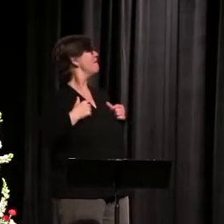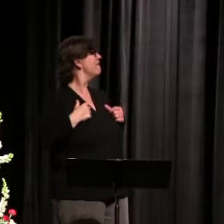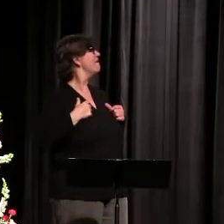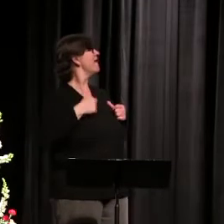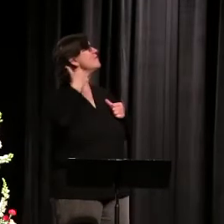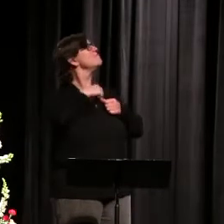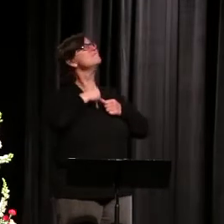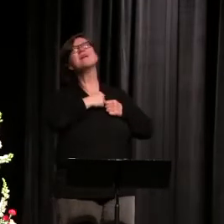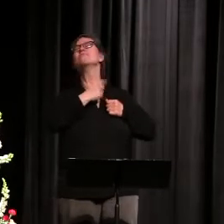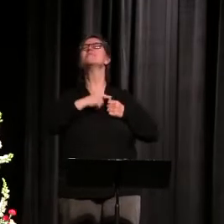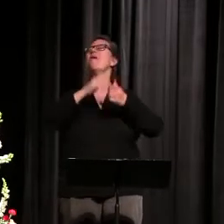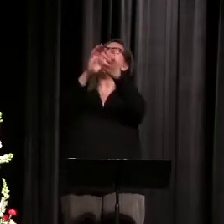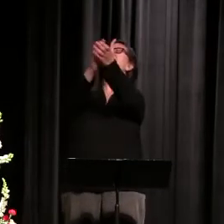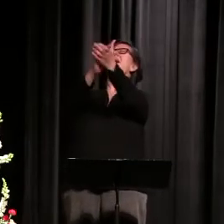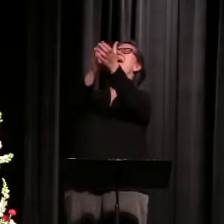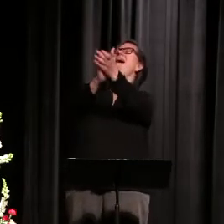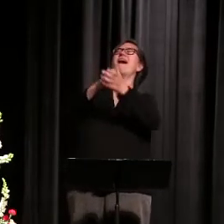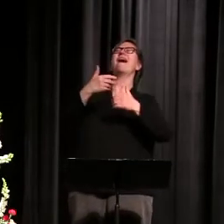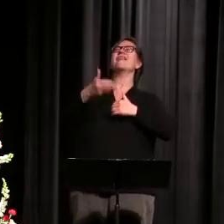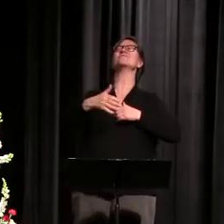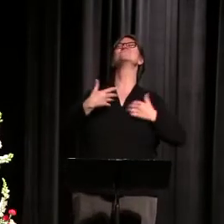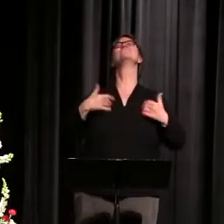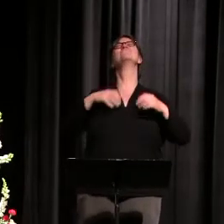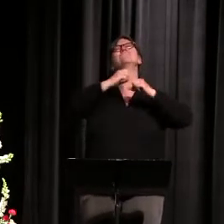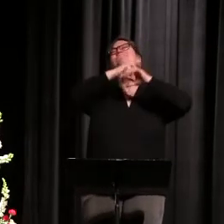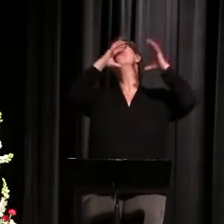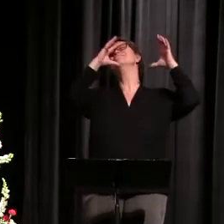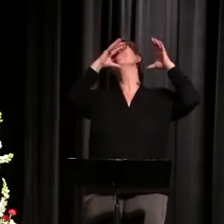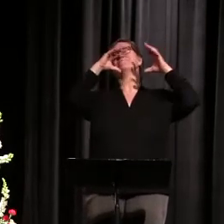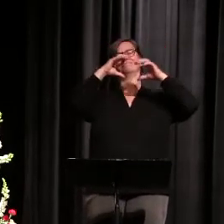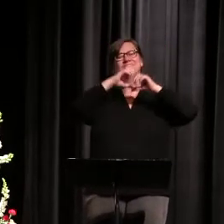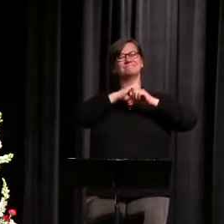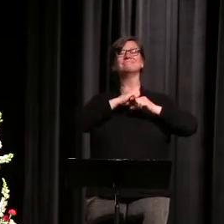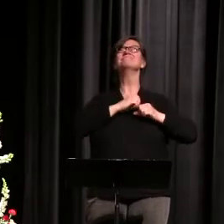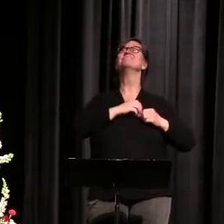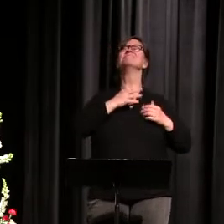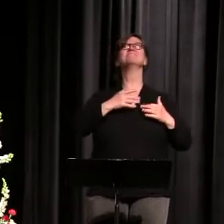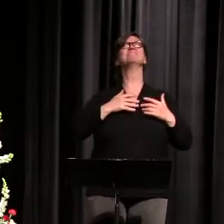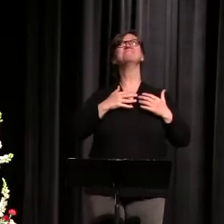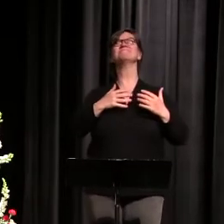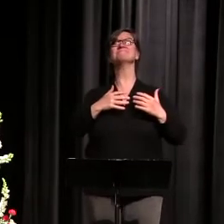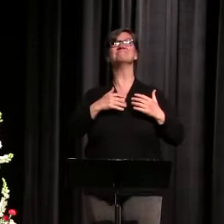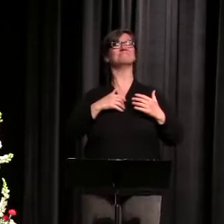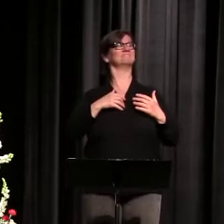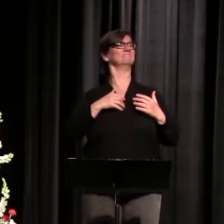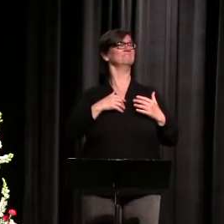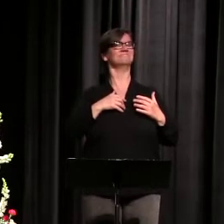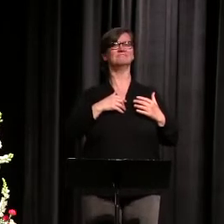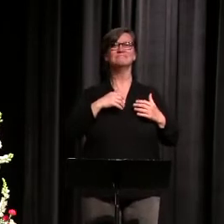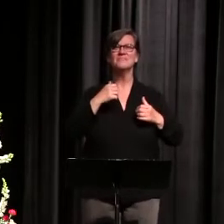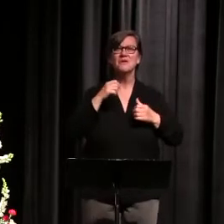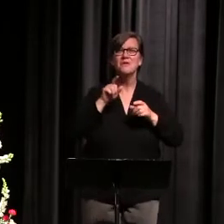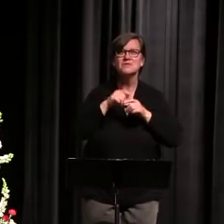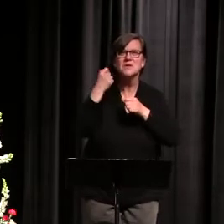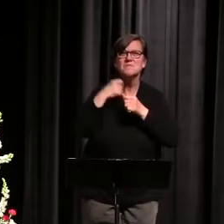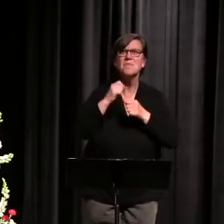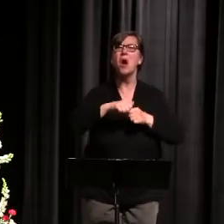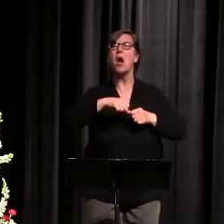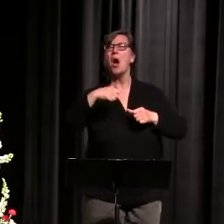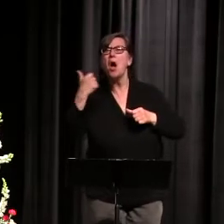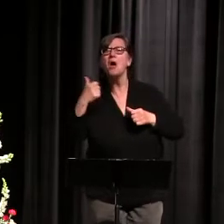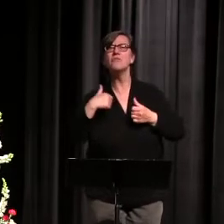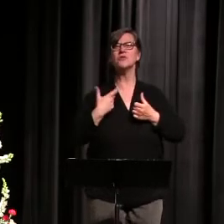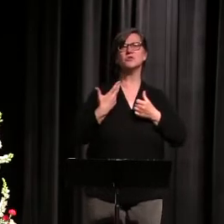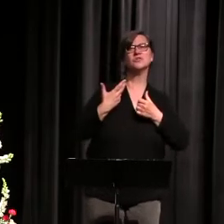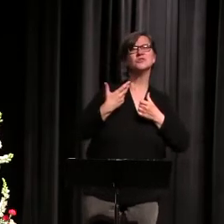To your right is the FHS gym, where you and the other seniors, decked out in red from head to toe, screamed "Go Bananas" at the top of your lungs